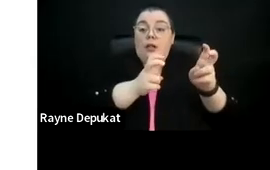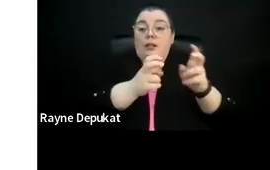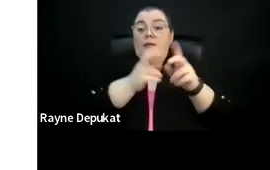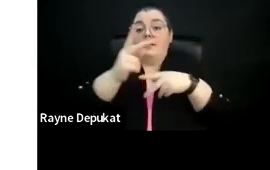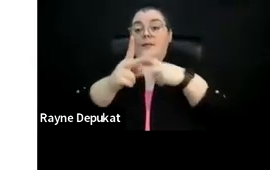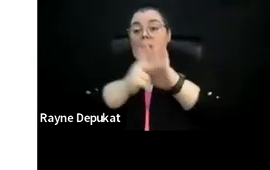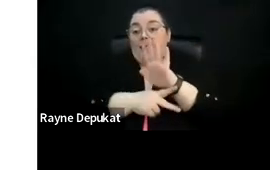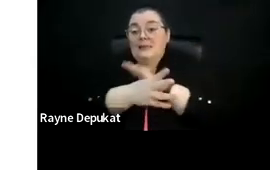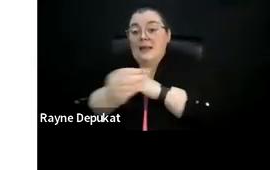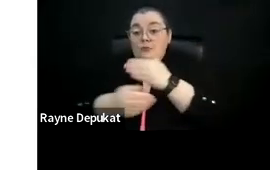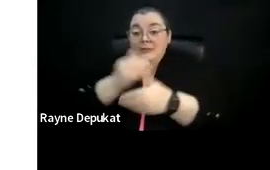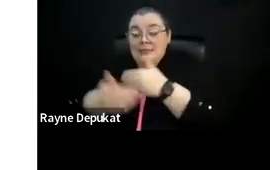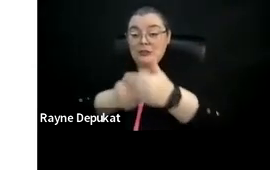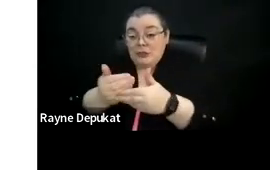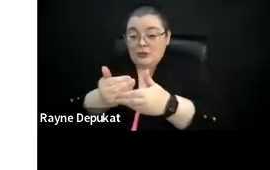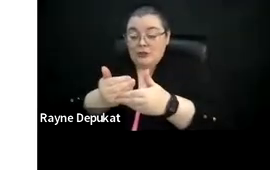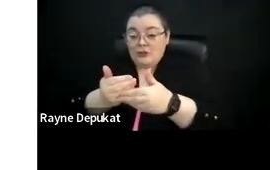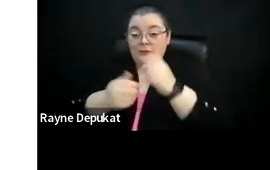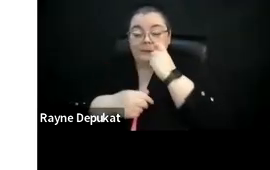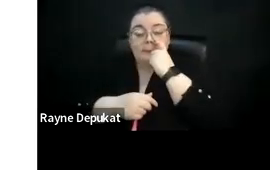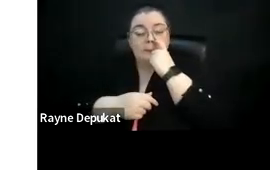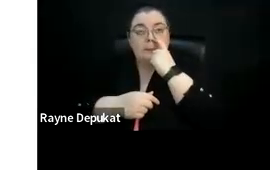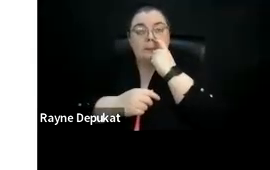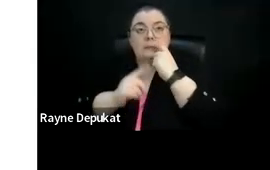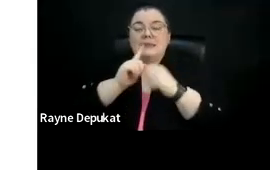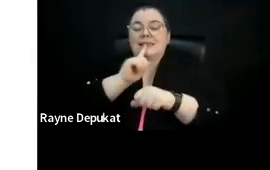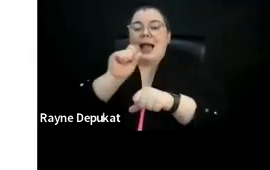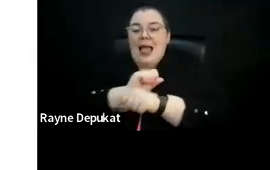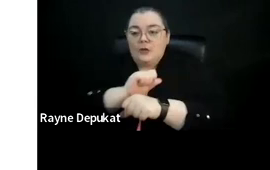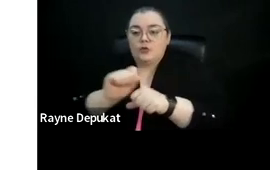So the referral, the policies and procedures of the referral